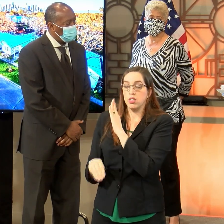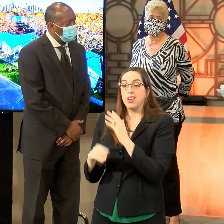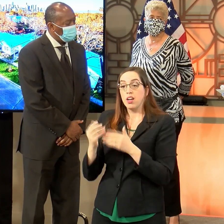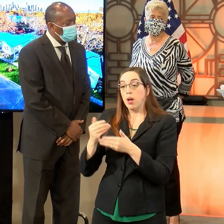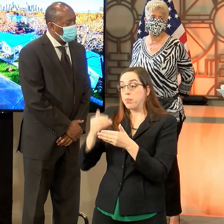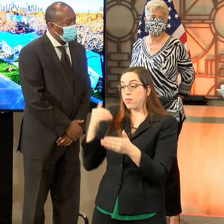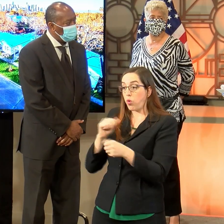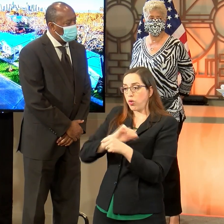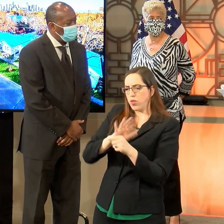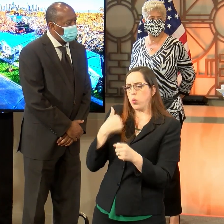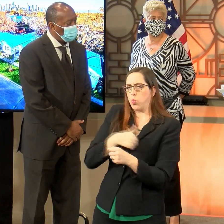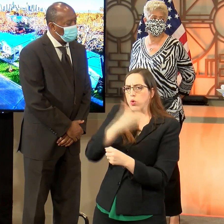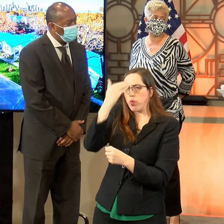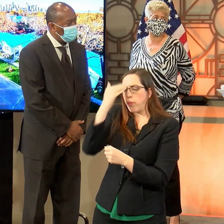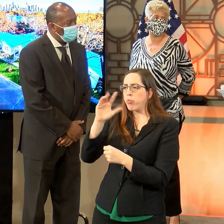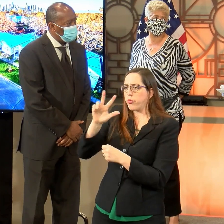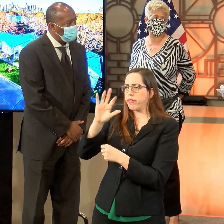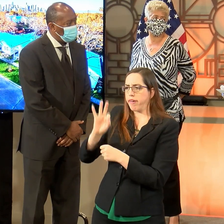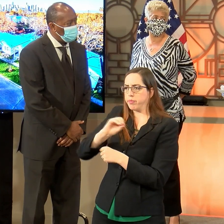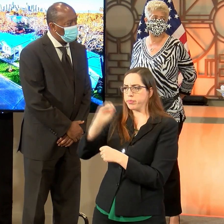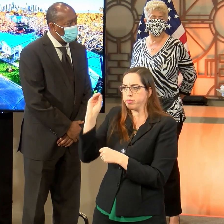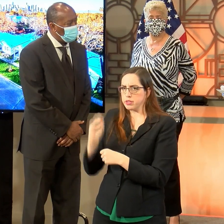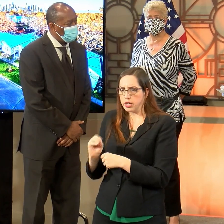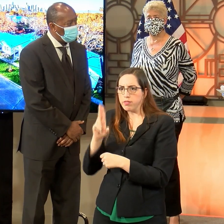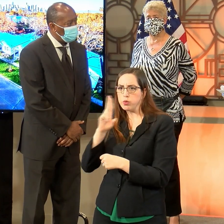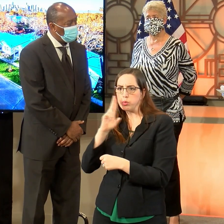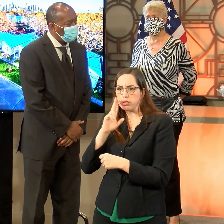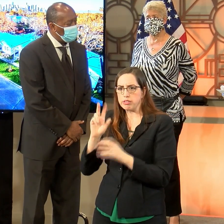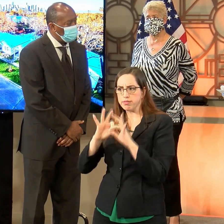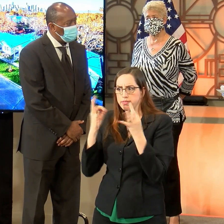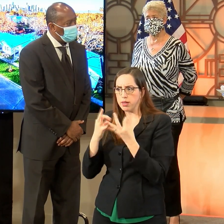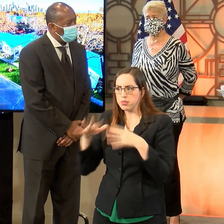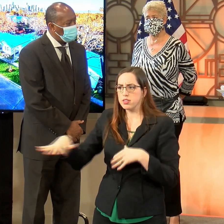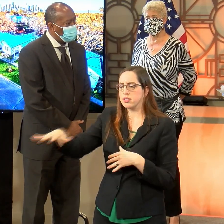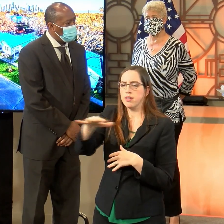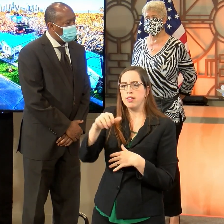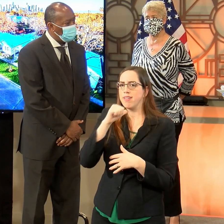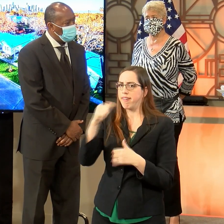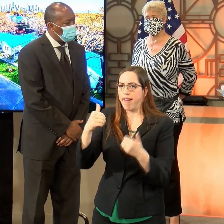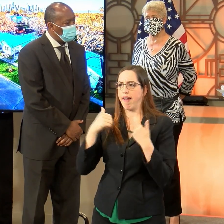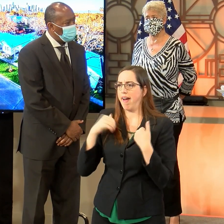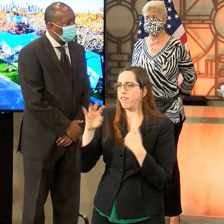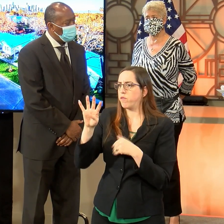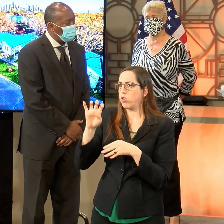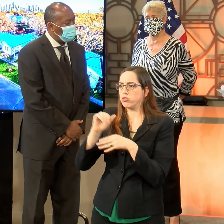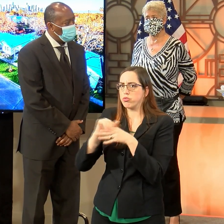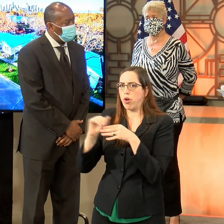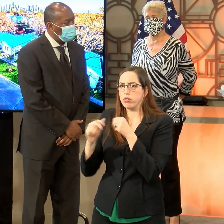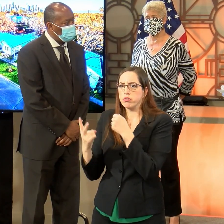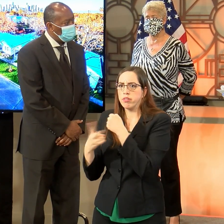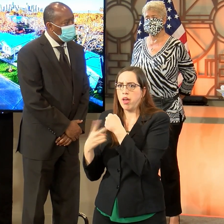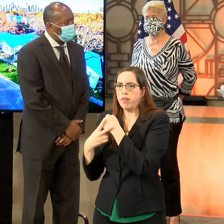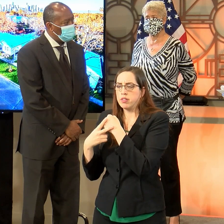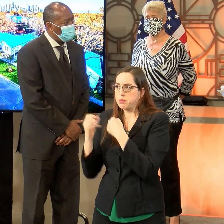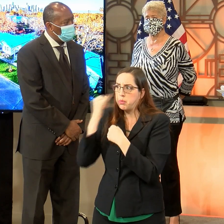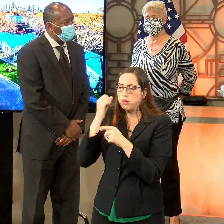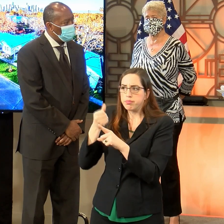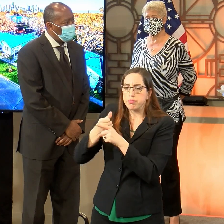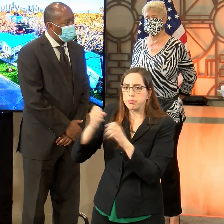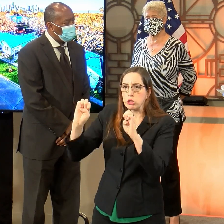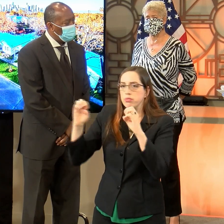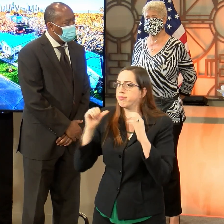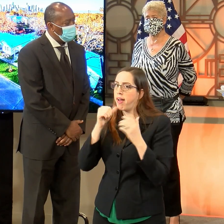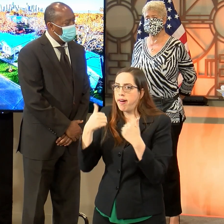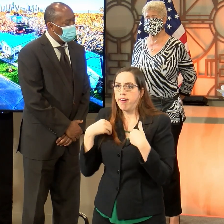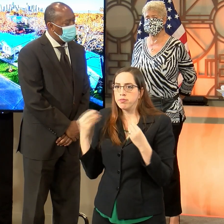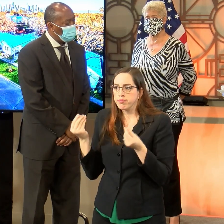we already knew that 39% of Houstonian households didn't have $400 for an emergency. Now,